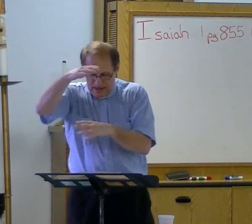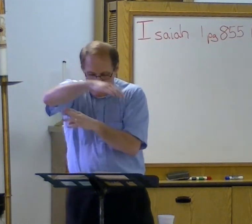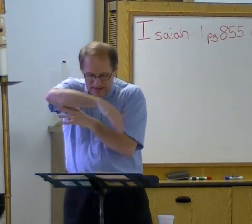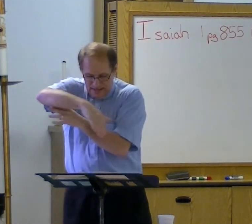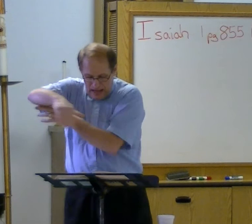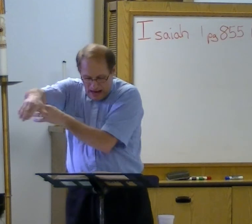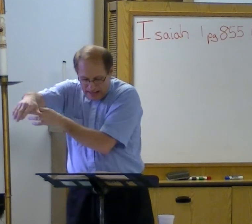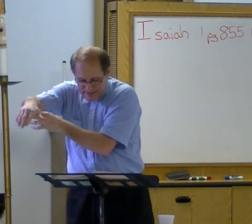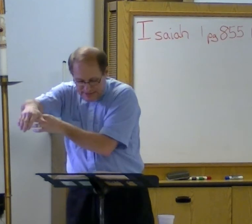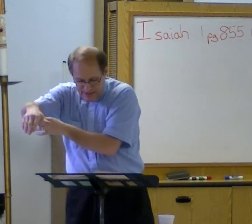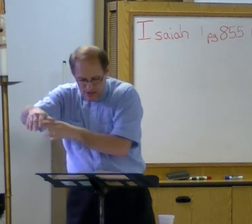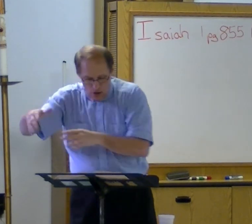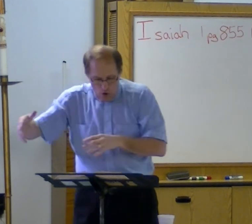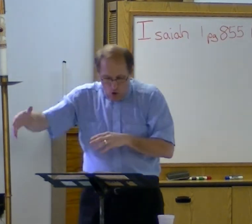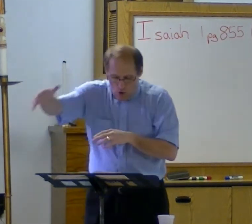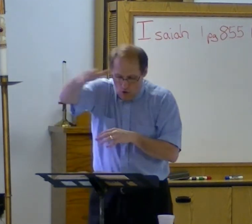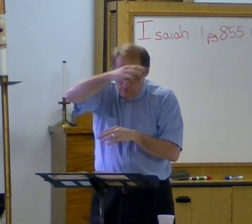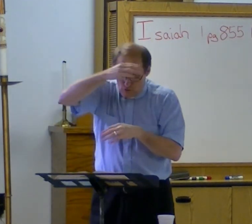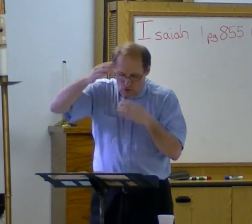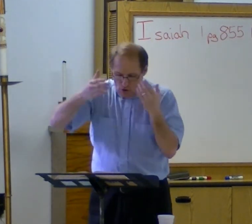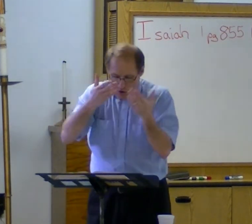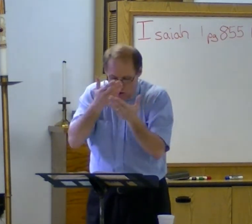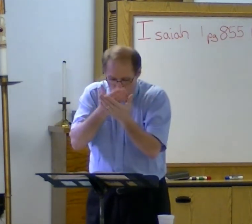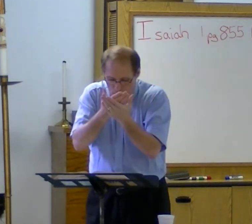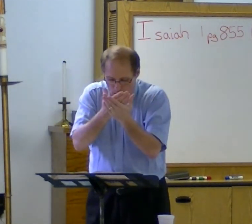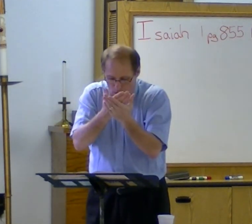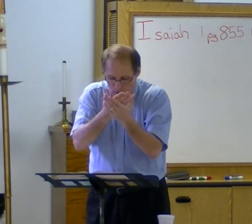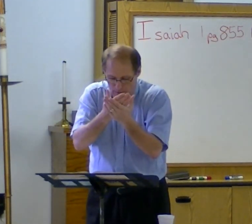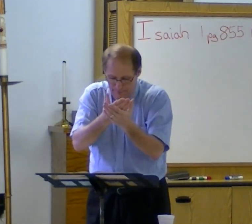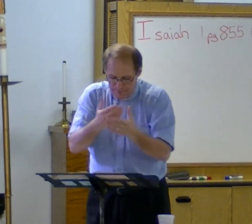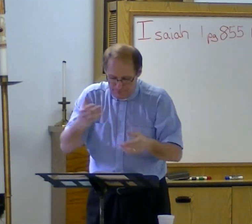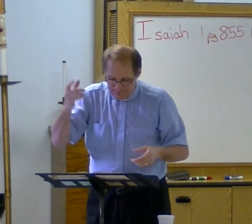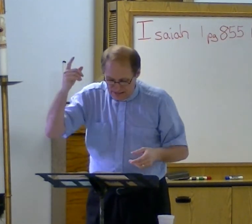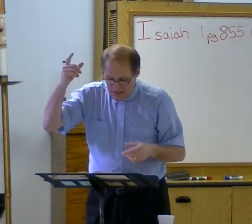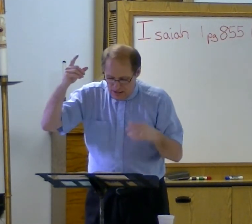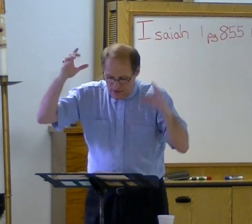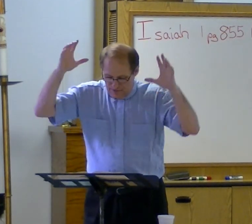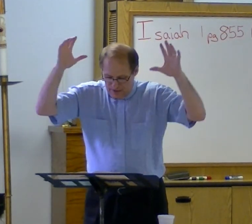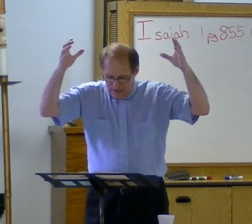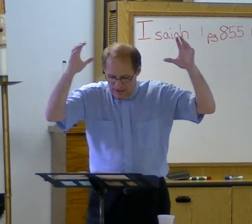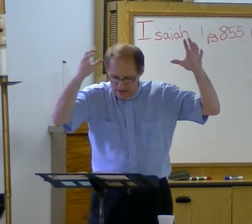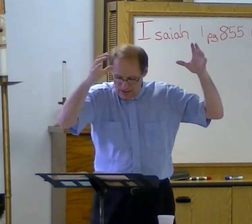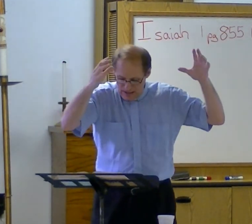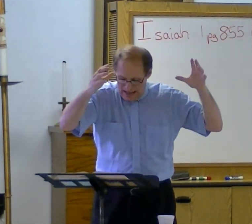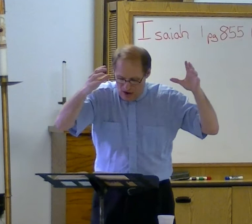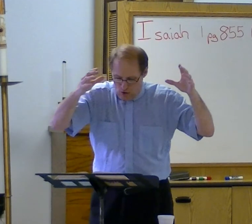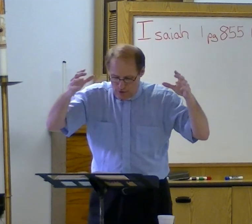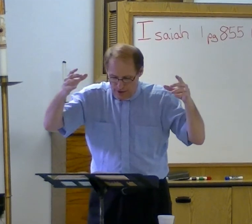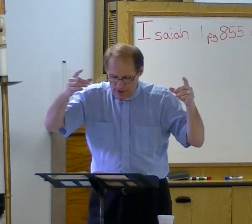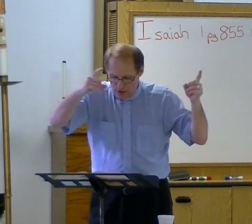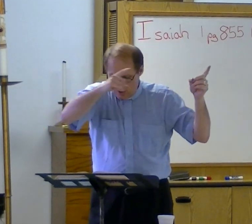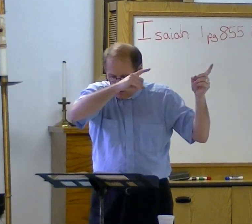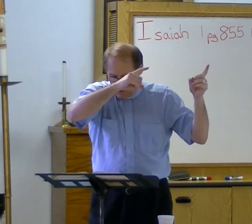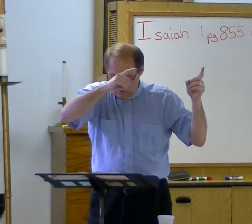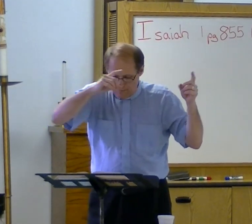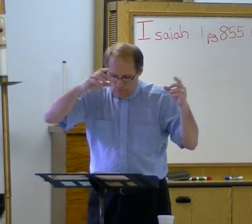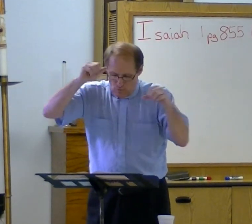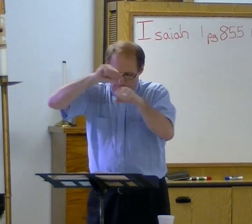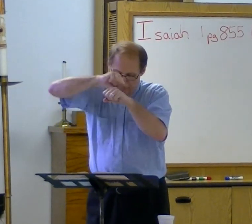the night, over all, the cloud will